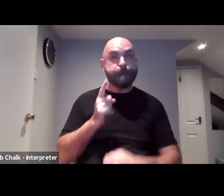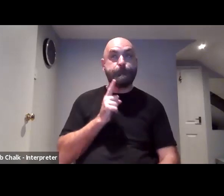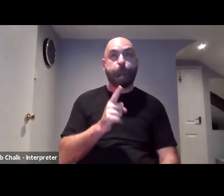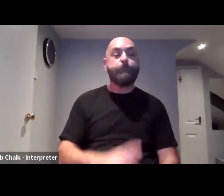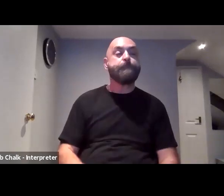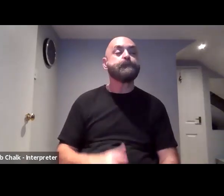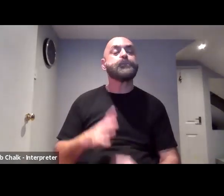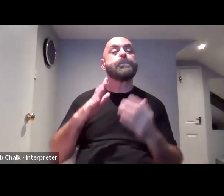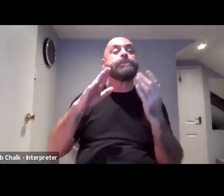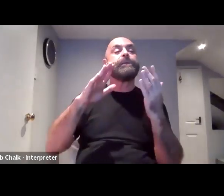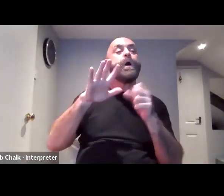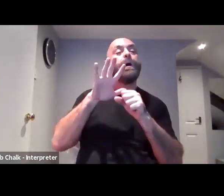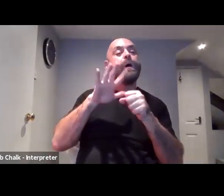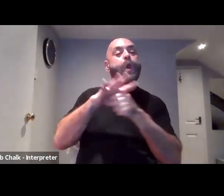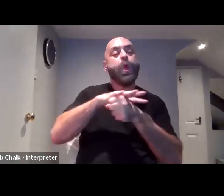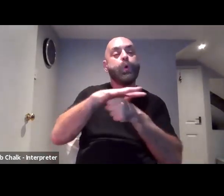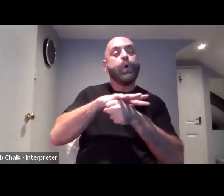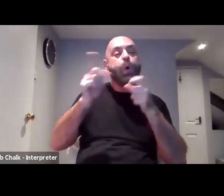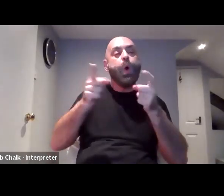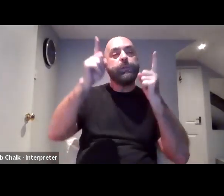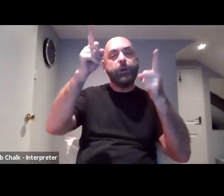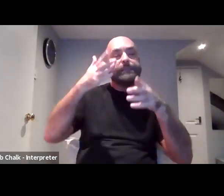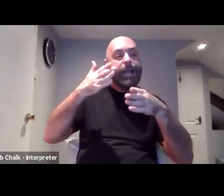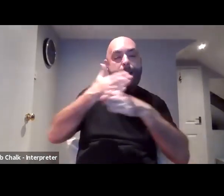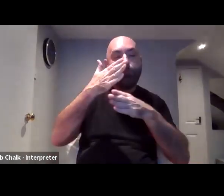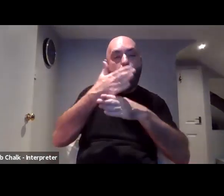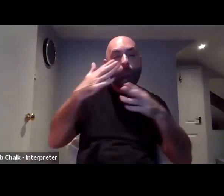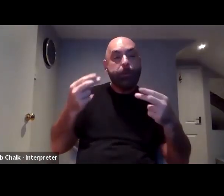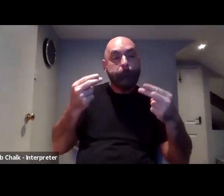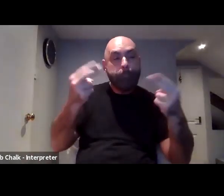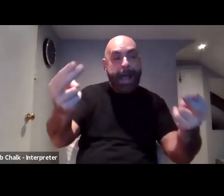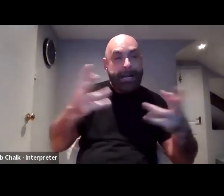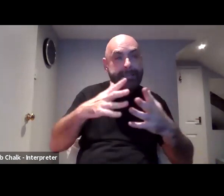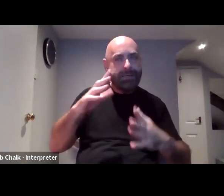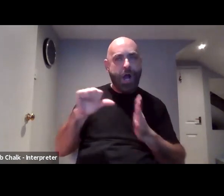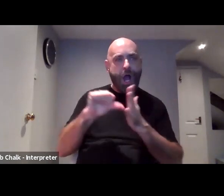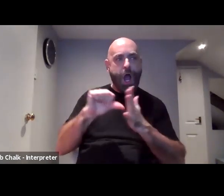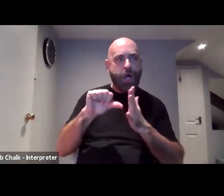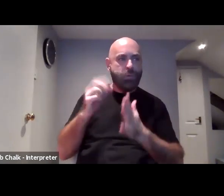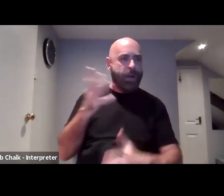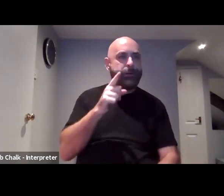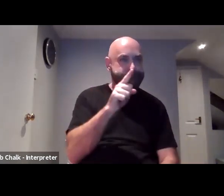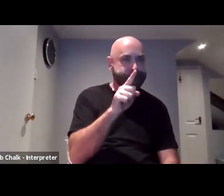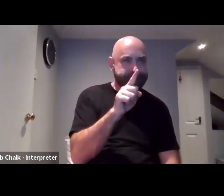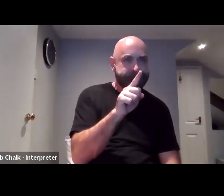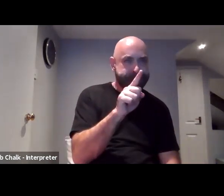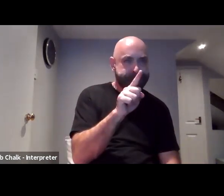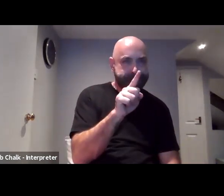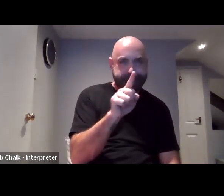And the ranking of local authorities in Great Britain, where employment recovery is likely to be hardest, you can see